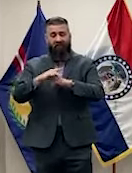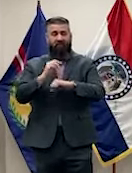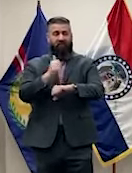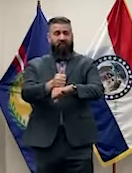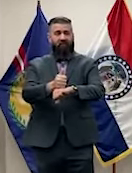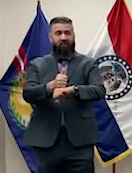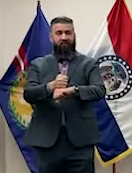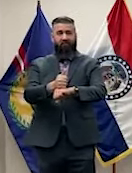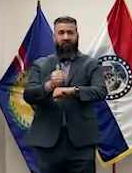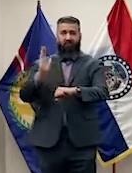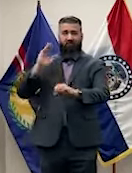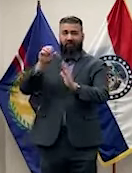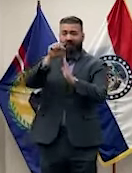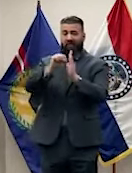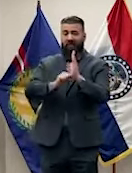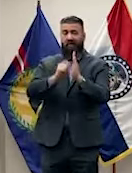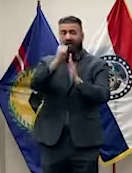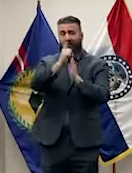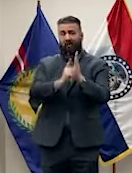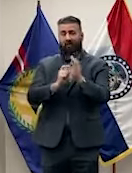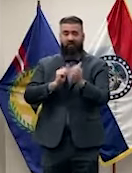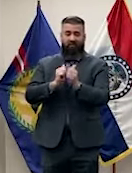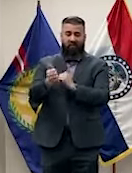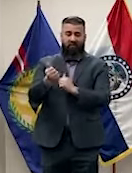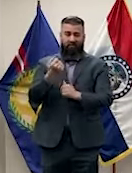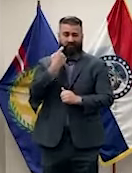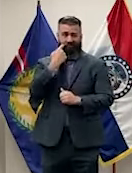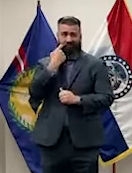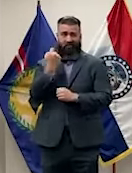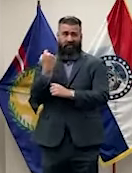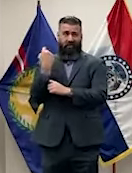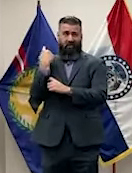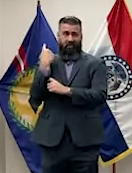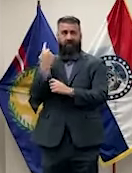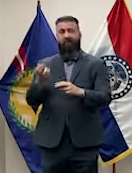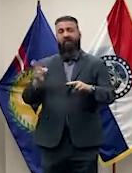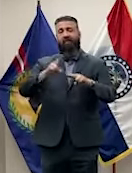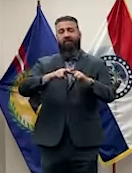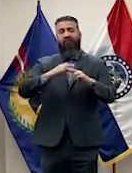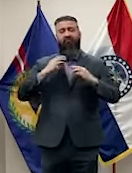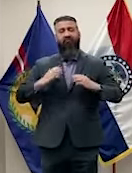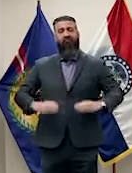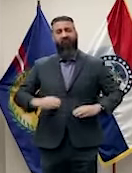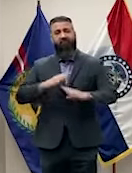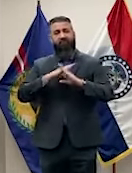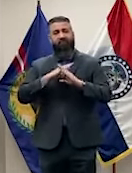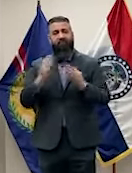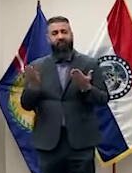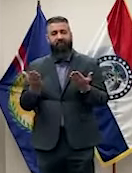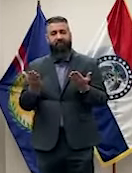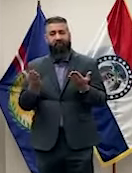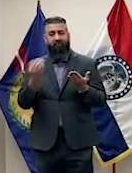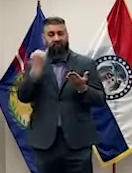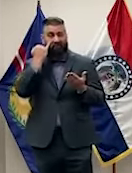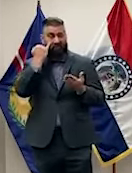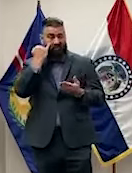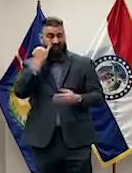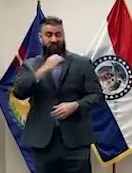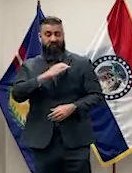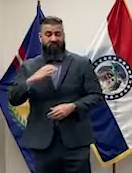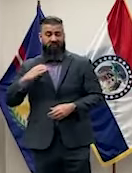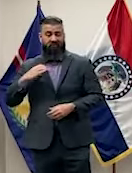was a state law that was passed last year that increases consumer protections in Missouri. And if the